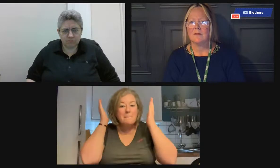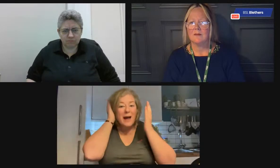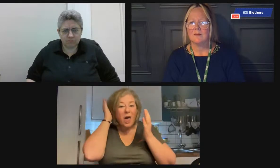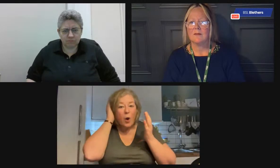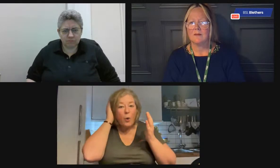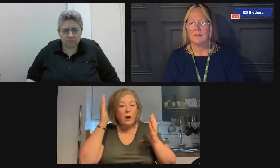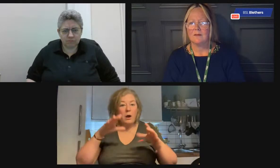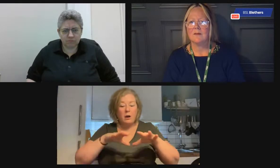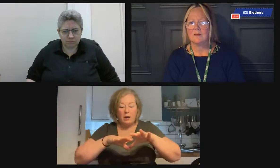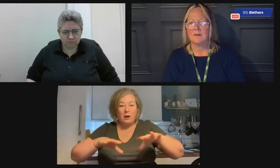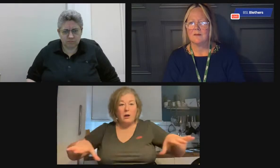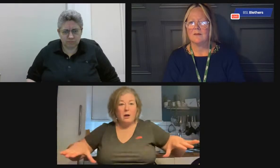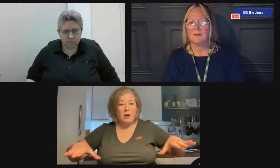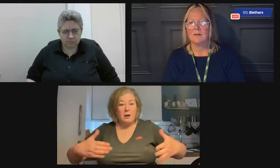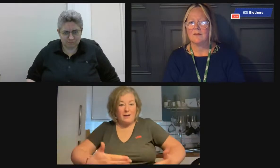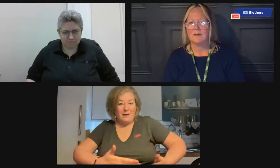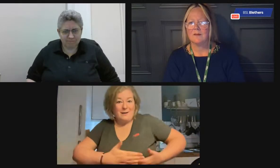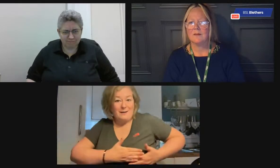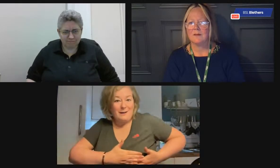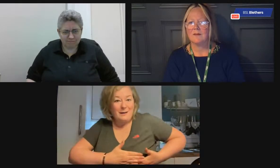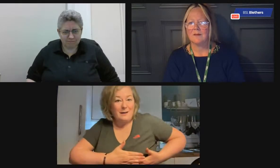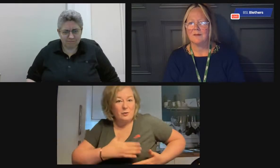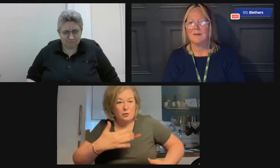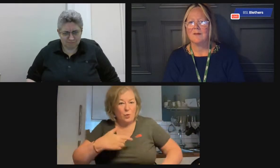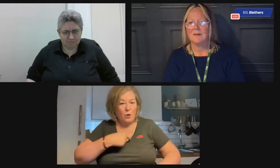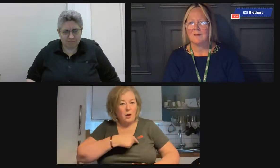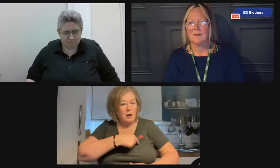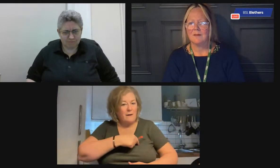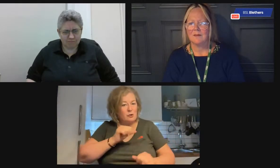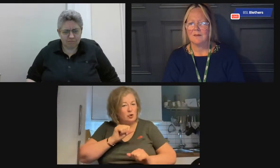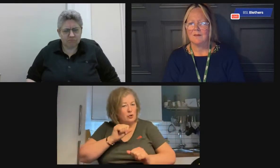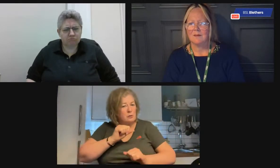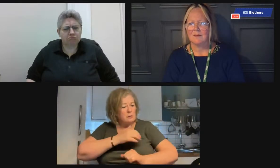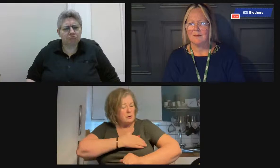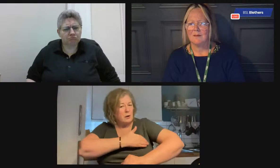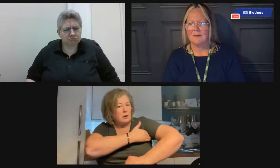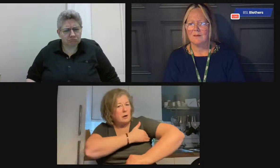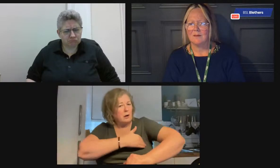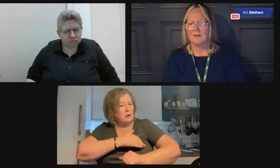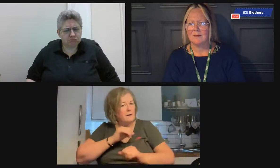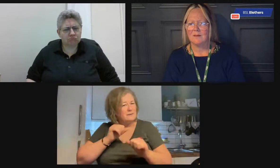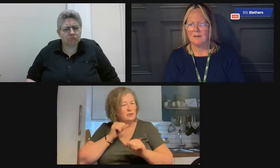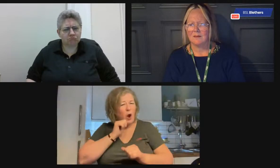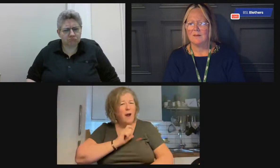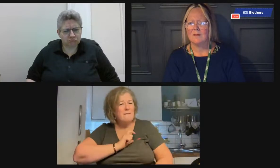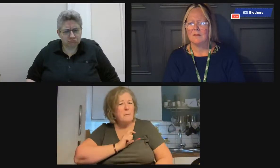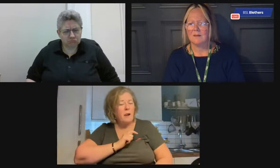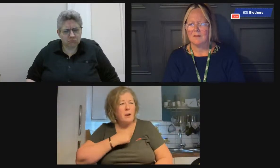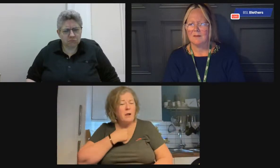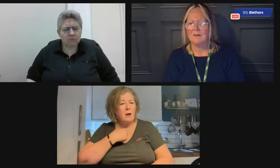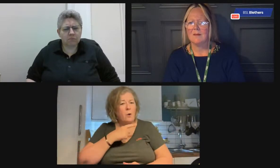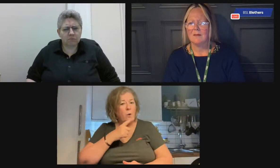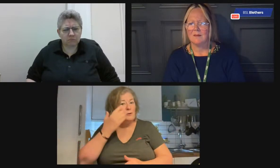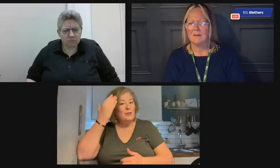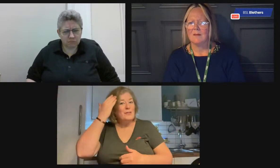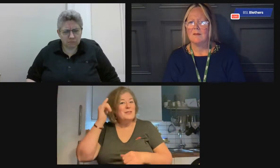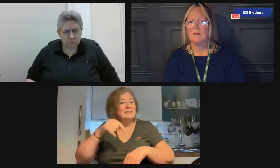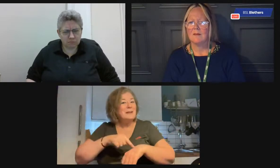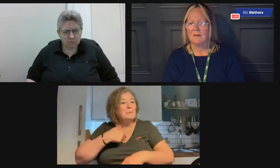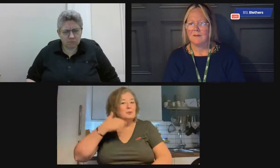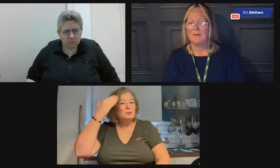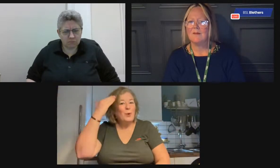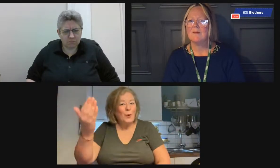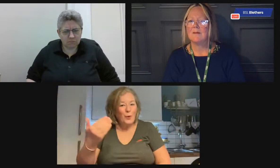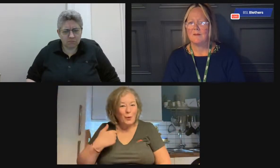to me, but I asked because I was having to use a pillow even